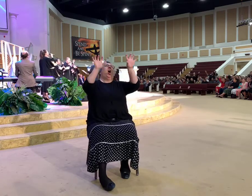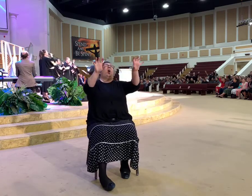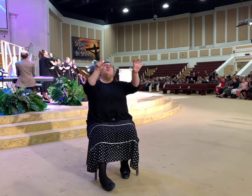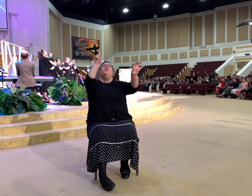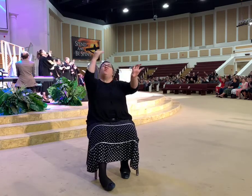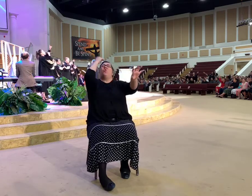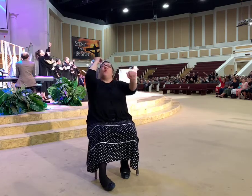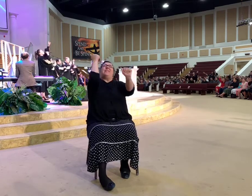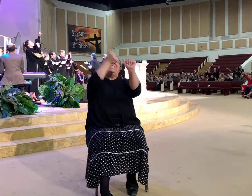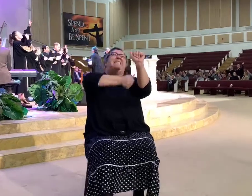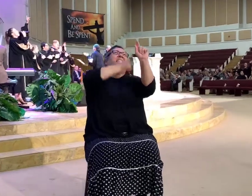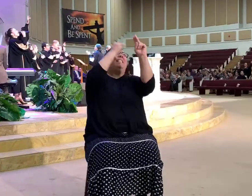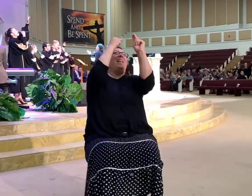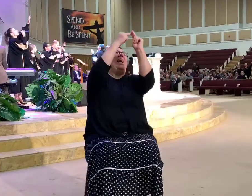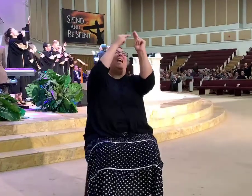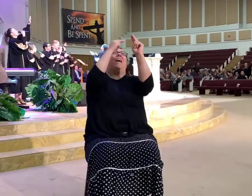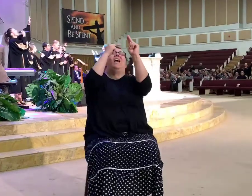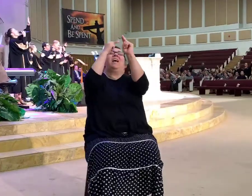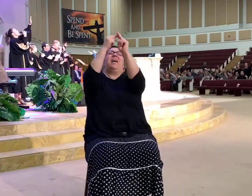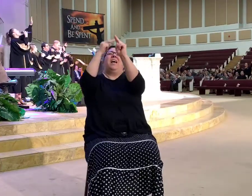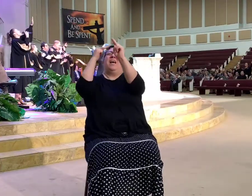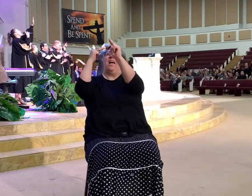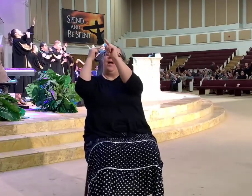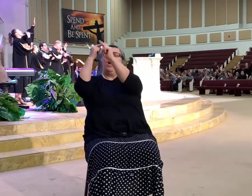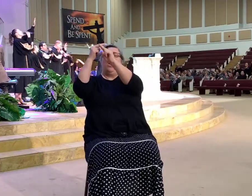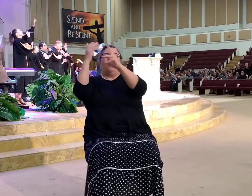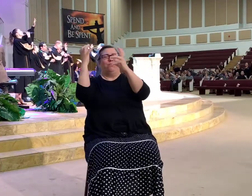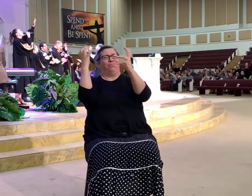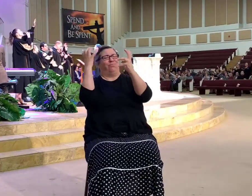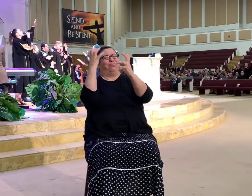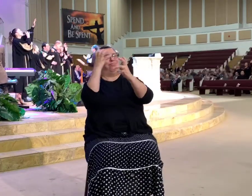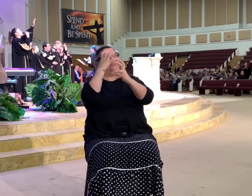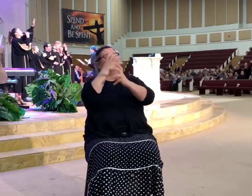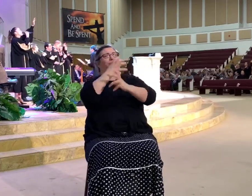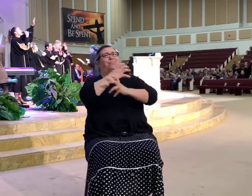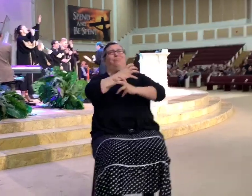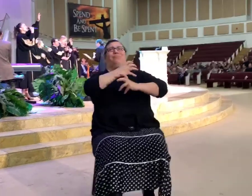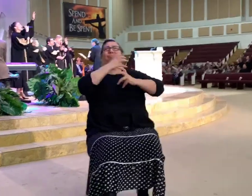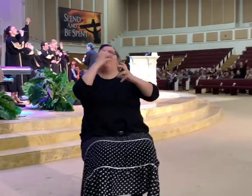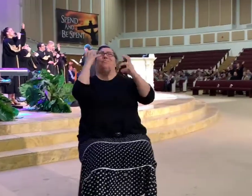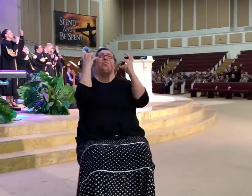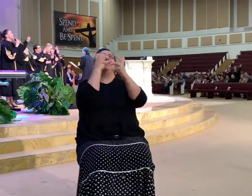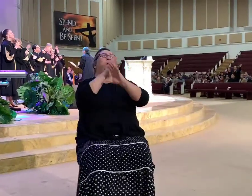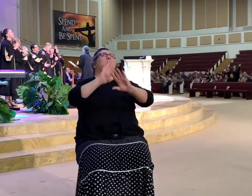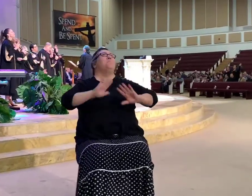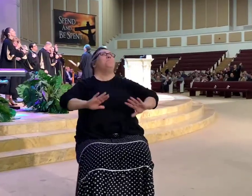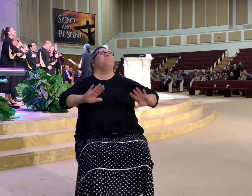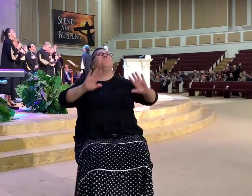Amazing God.